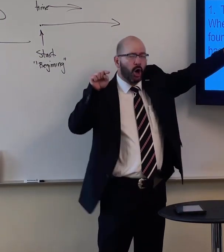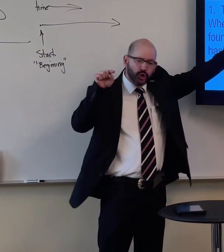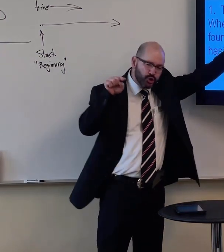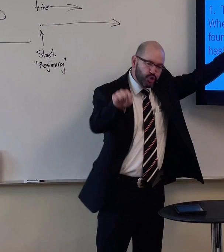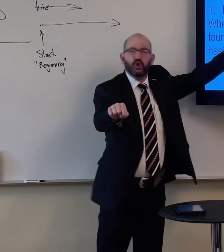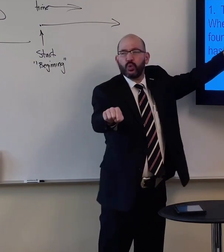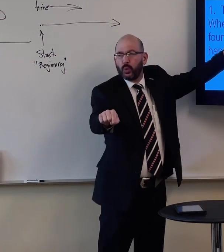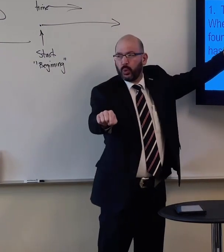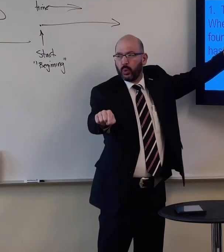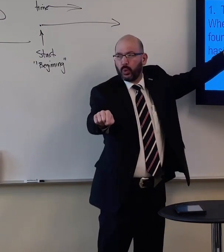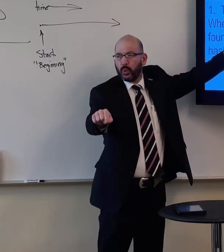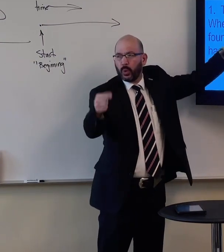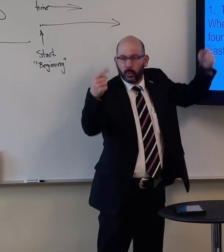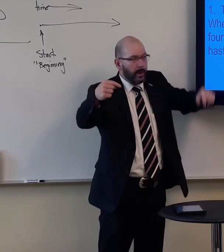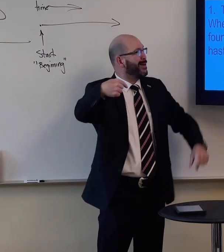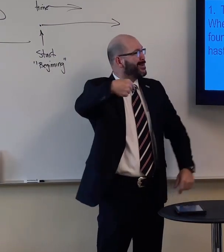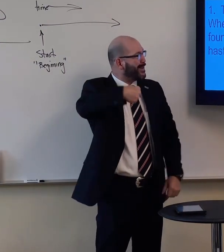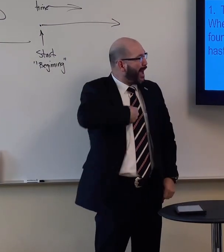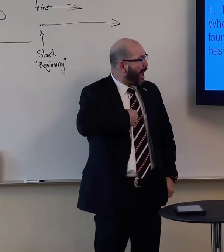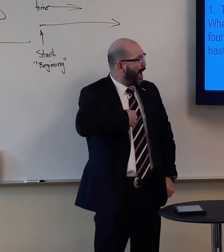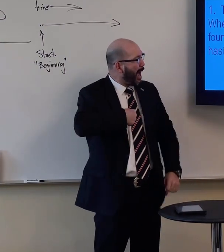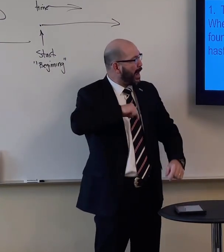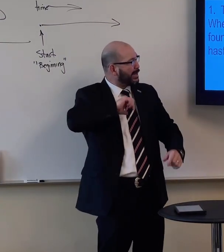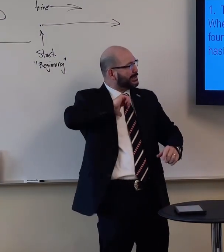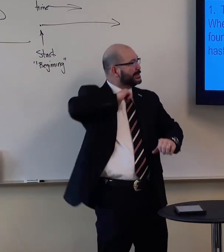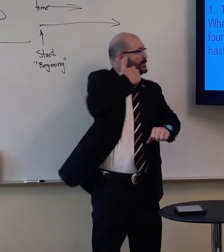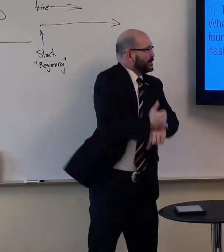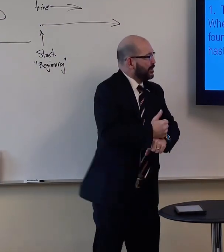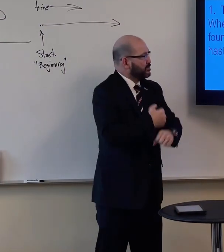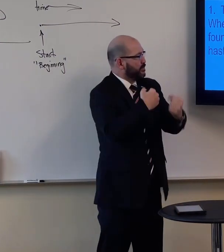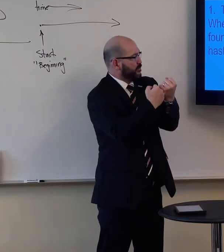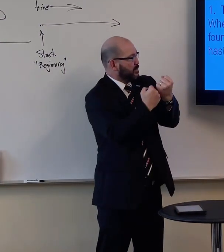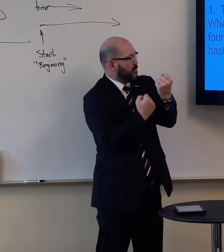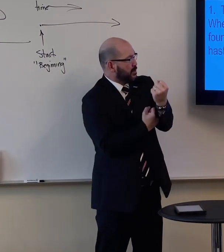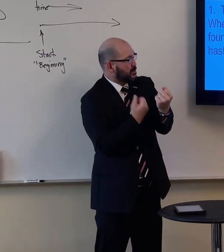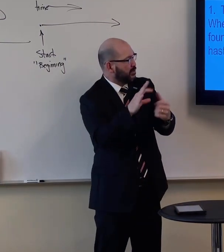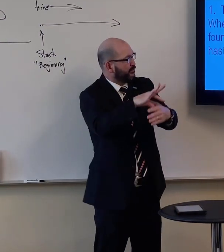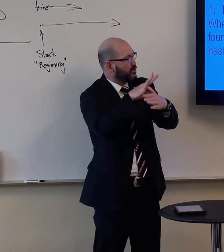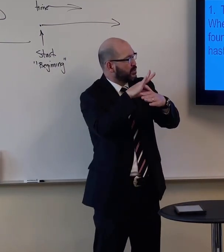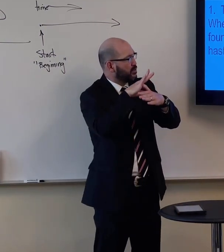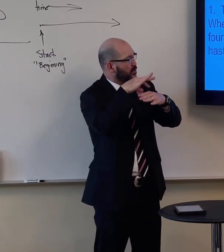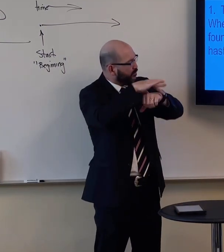when I laid the foundations of the earth?